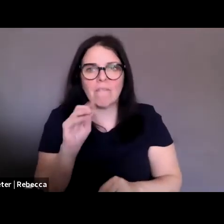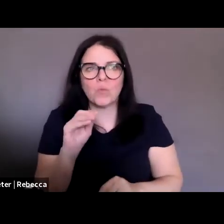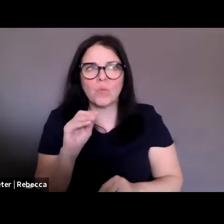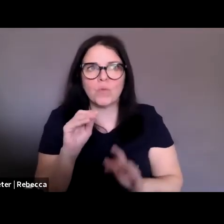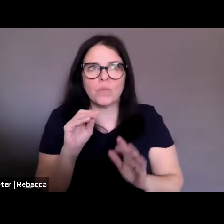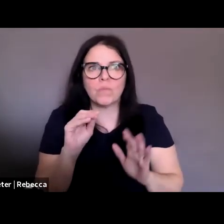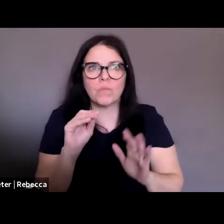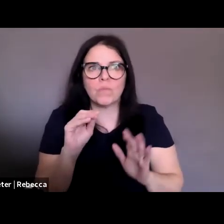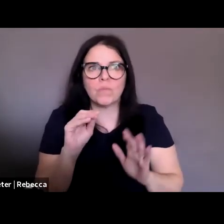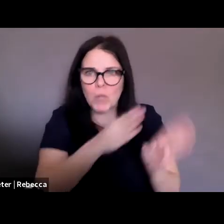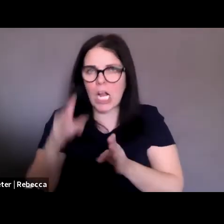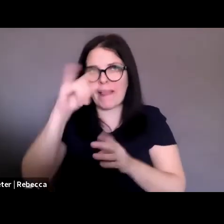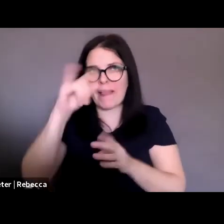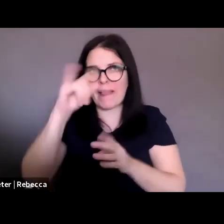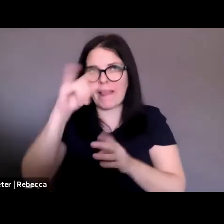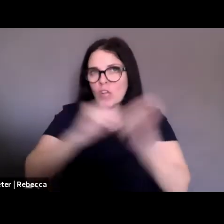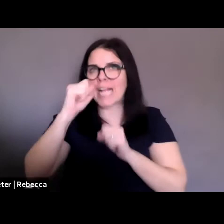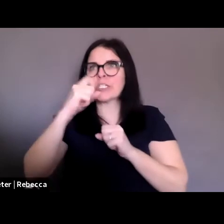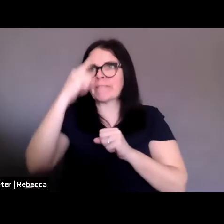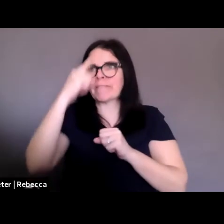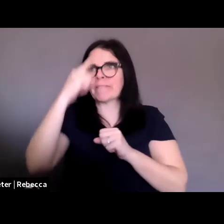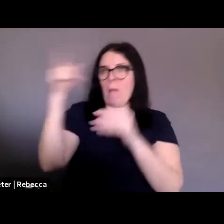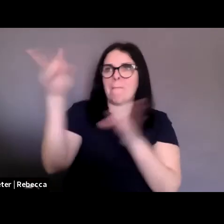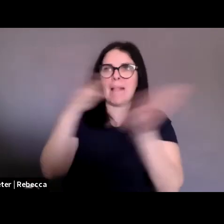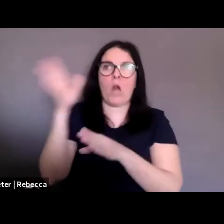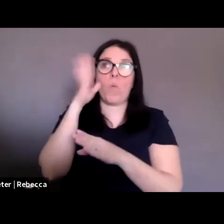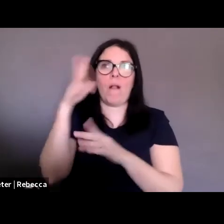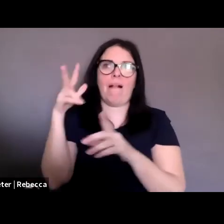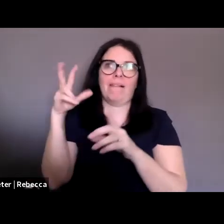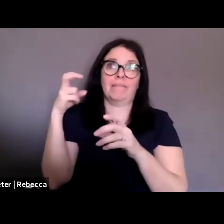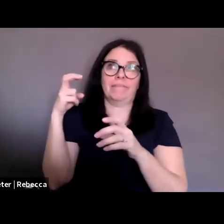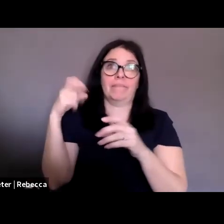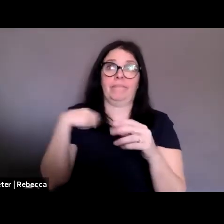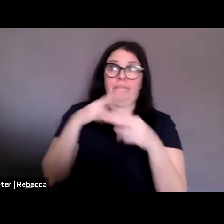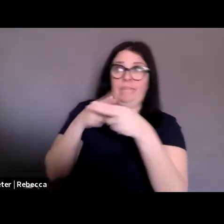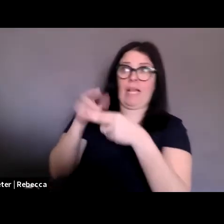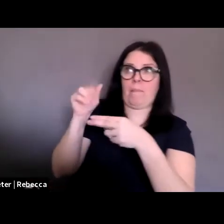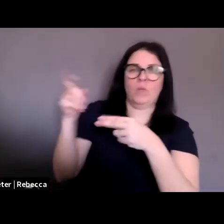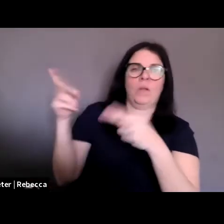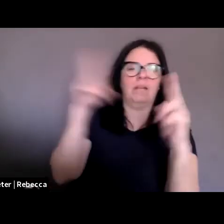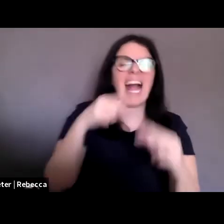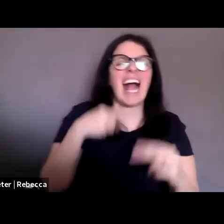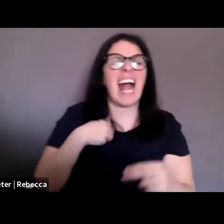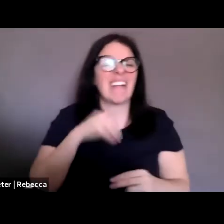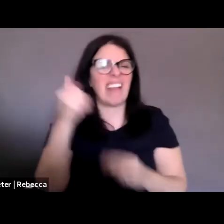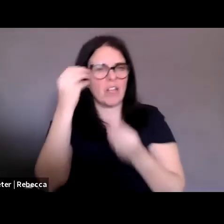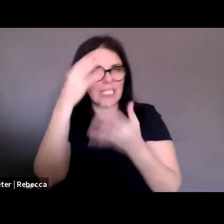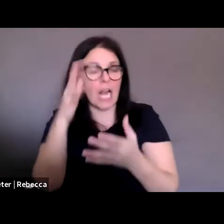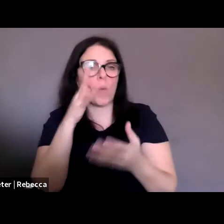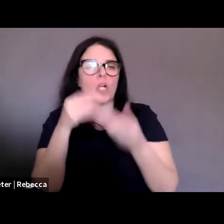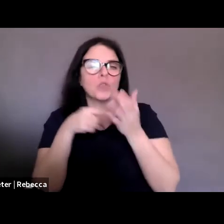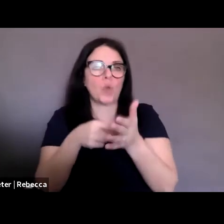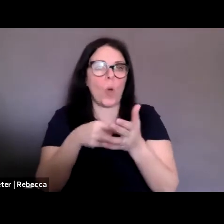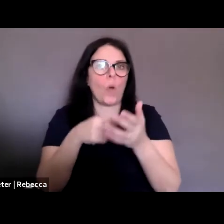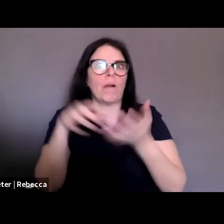prepare for that, strategize for that. And we do have other data, which I'm not sharing today, that mixes these all together and shows you what the odds are if you don't know.